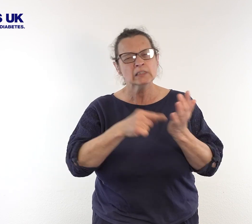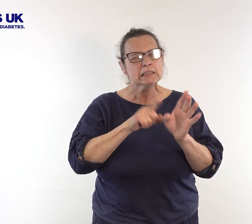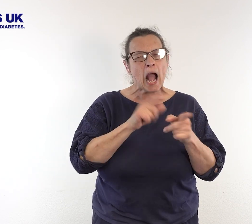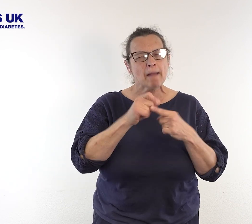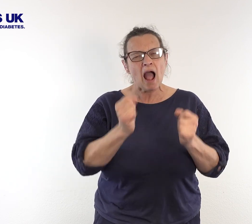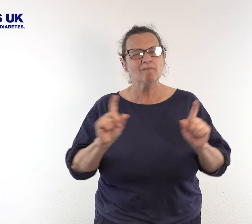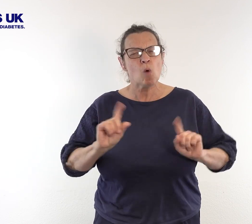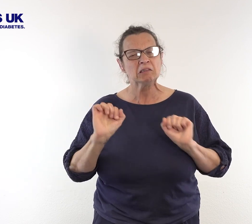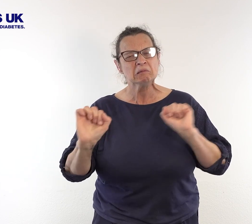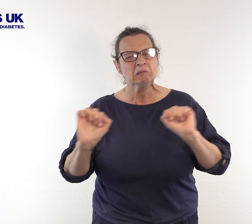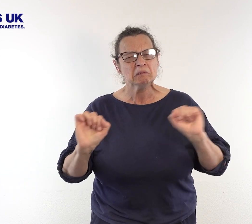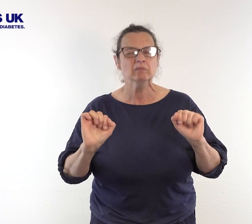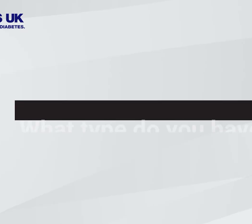can make you very ill.